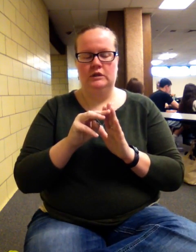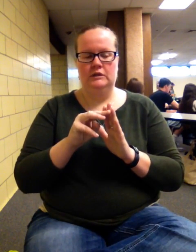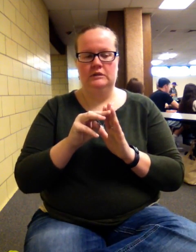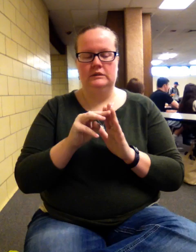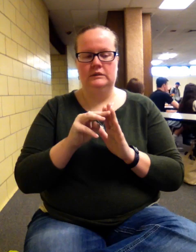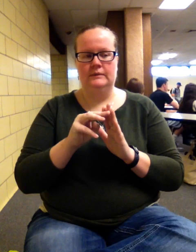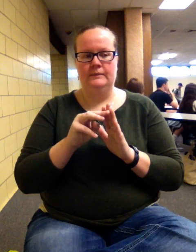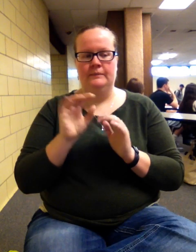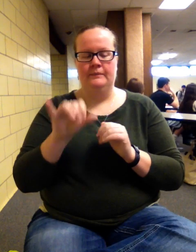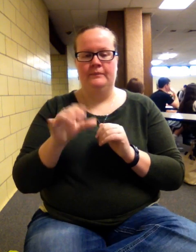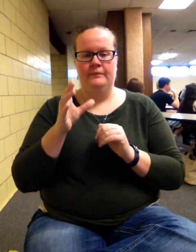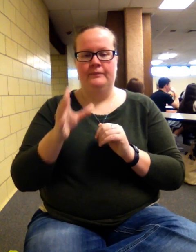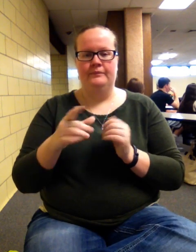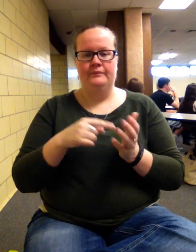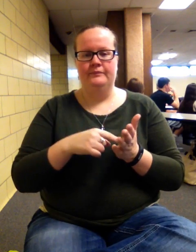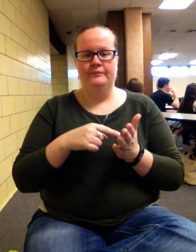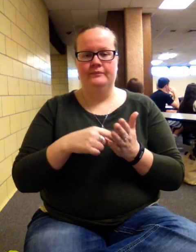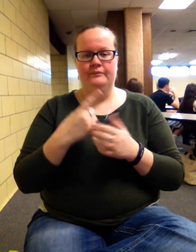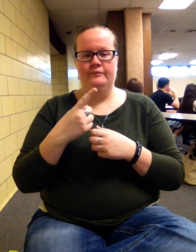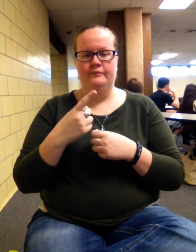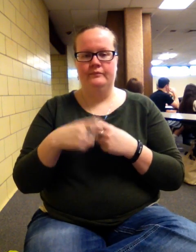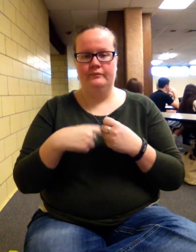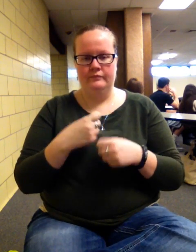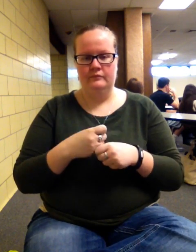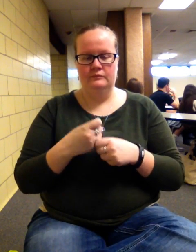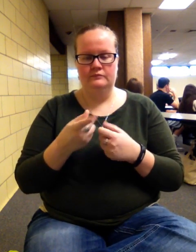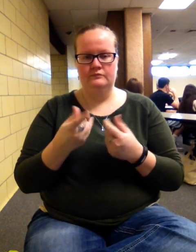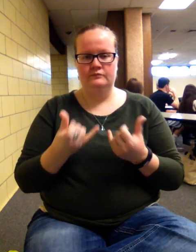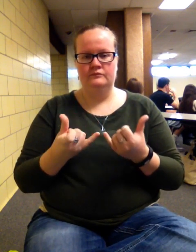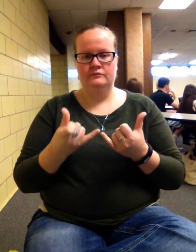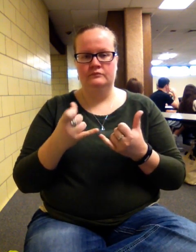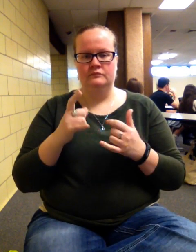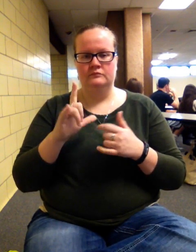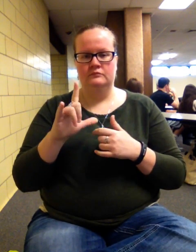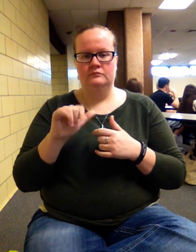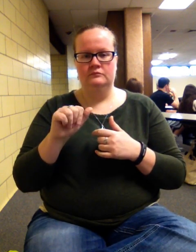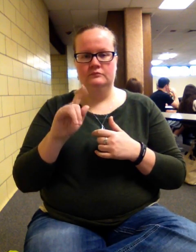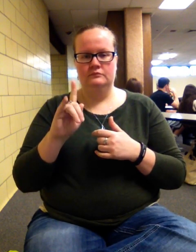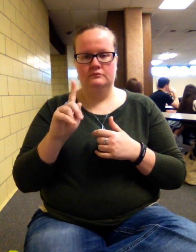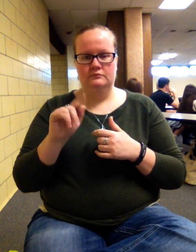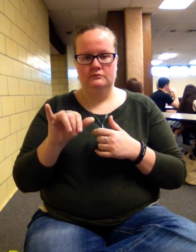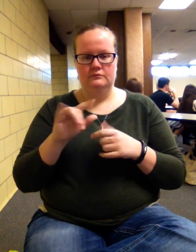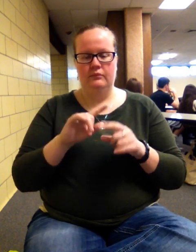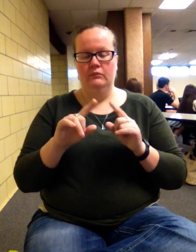that are going to be due within 1 year within your current liabilities, but basically classifying all of that then